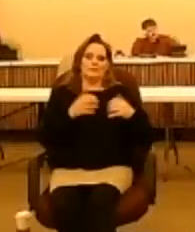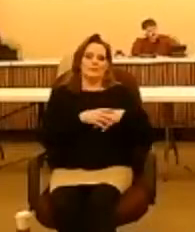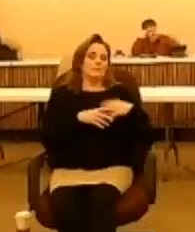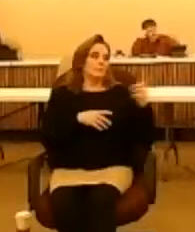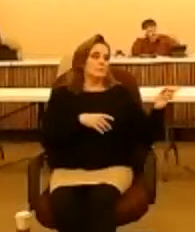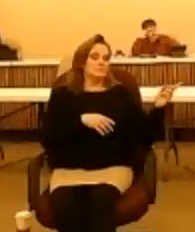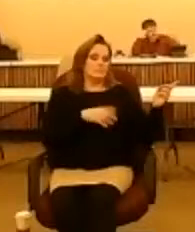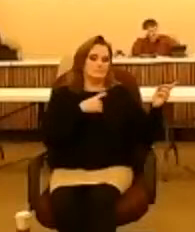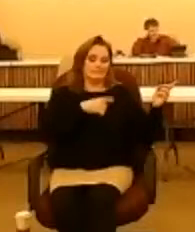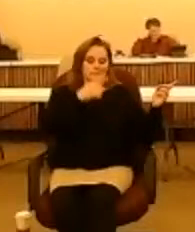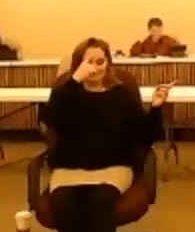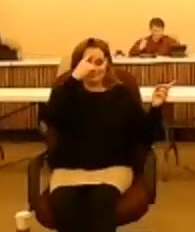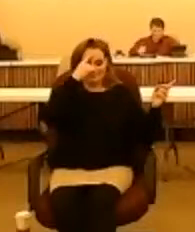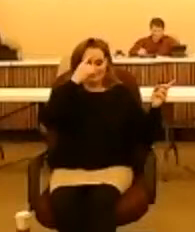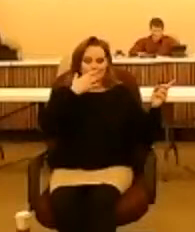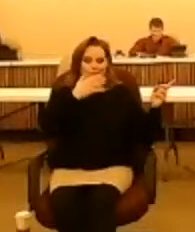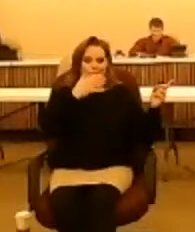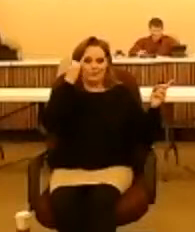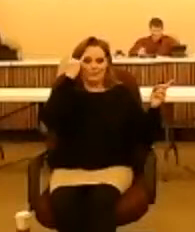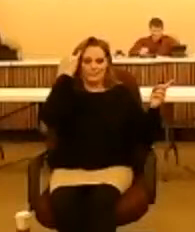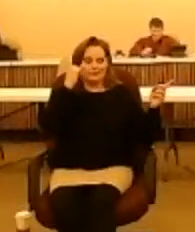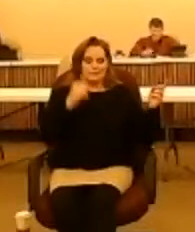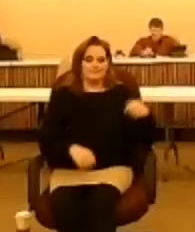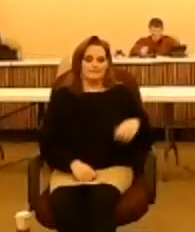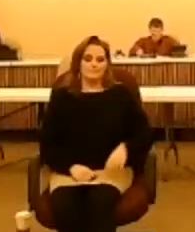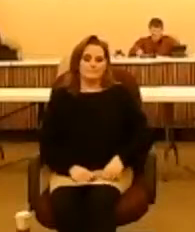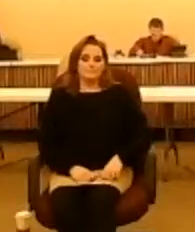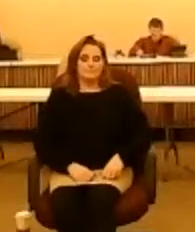Very thoughtful and probably needed.